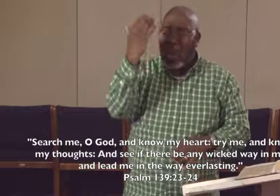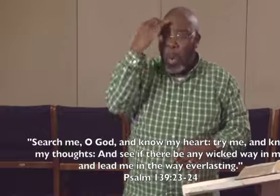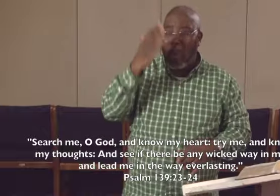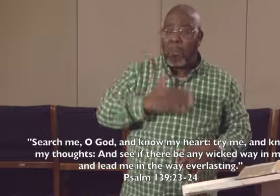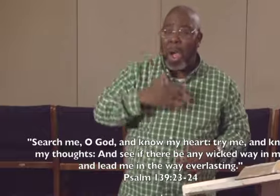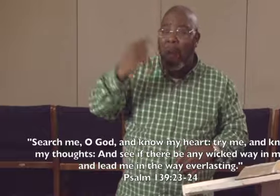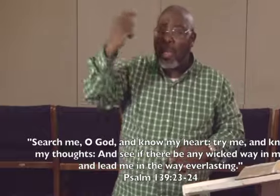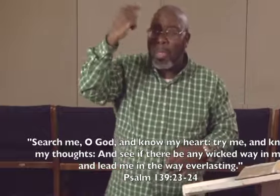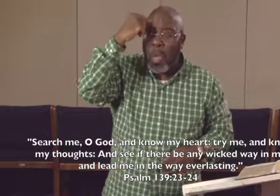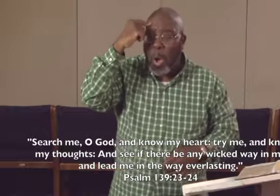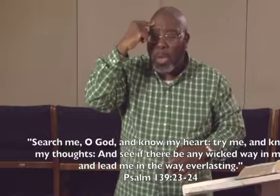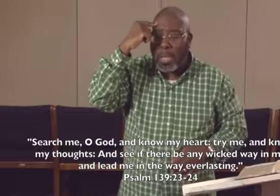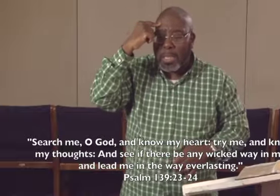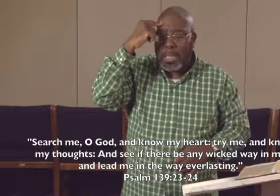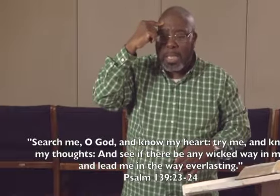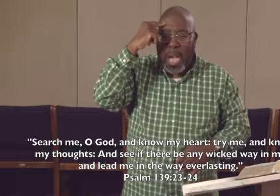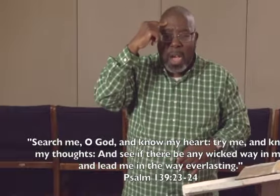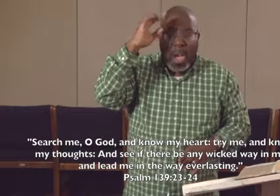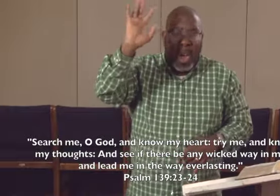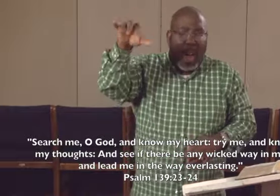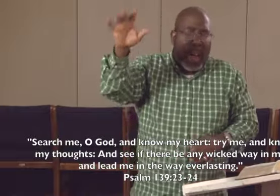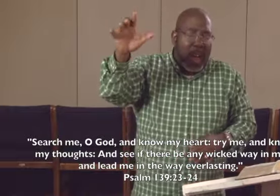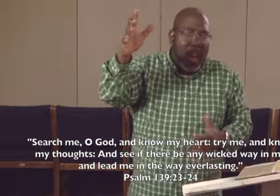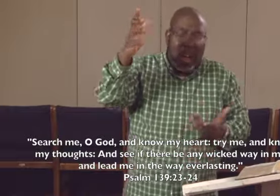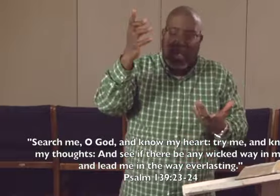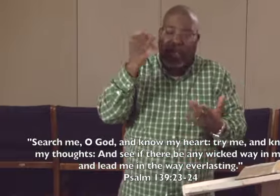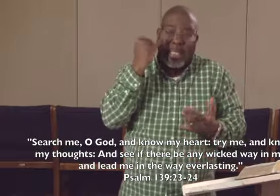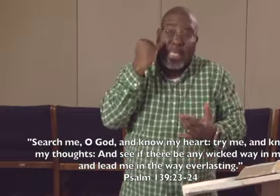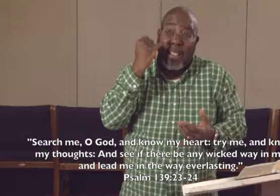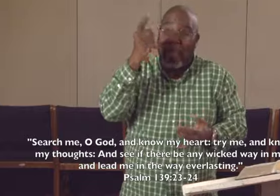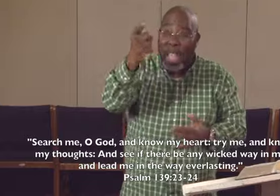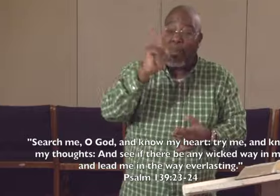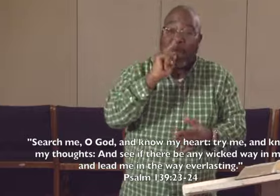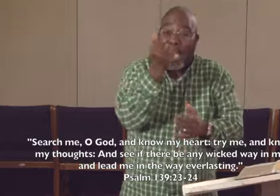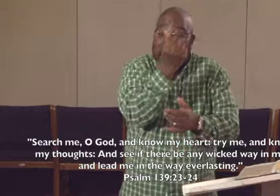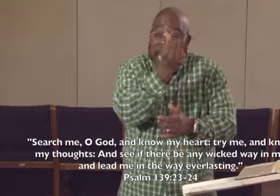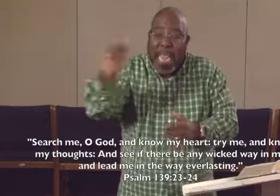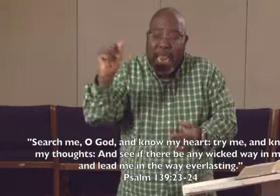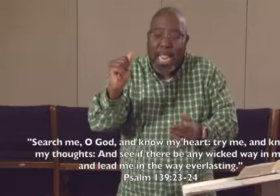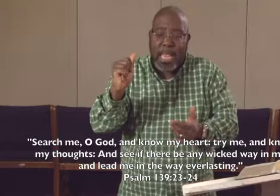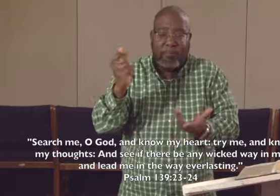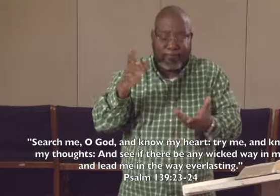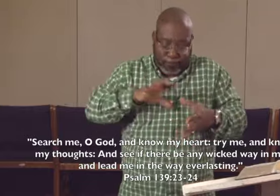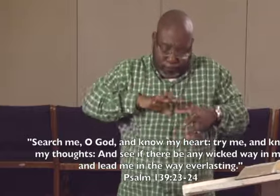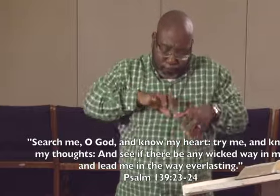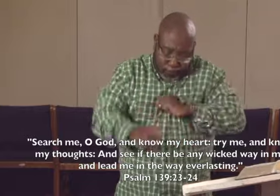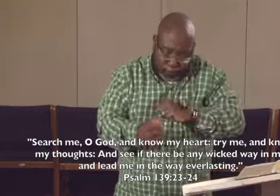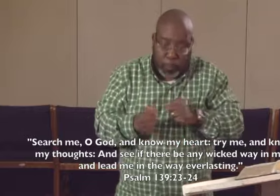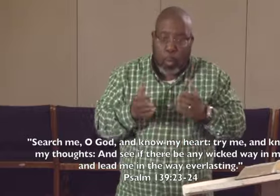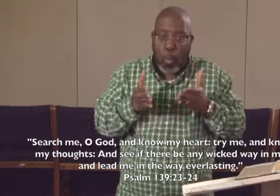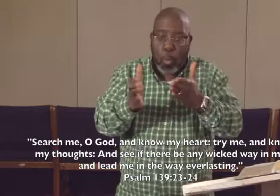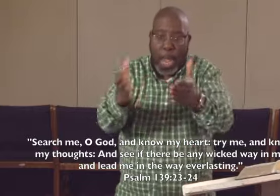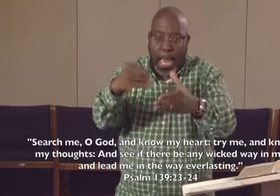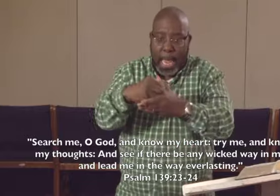Try me and know my thoughts, and see if there be any wicked way in